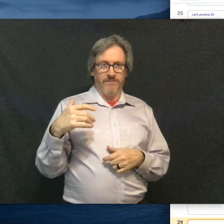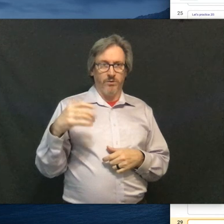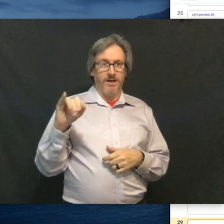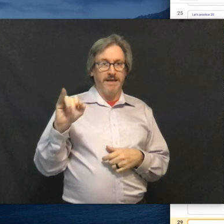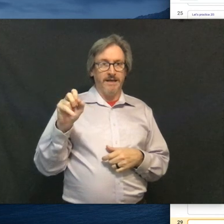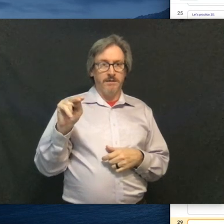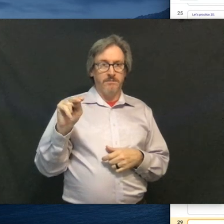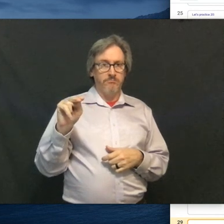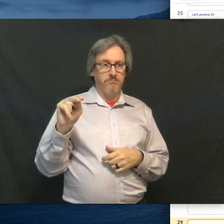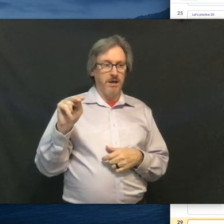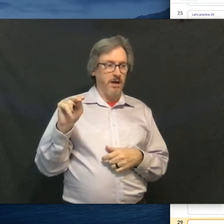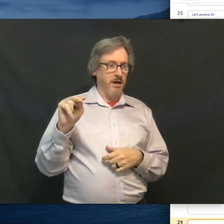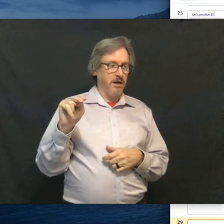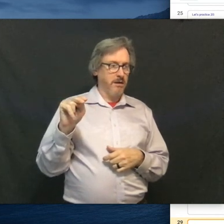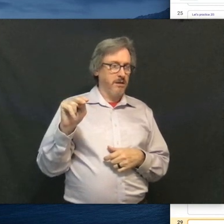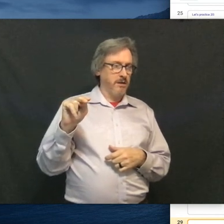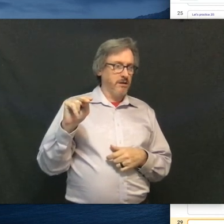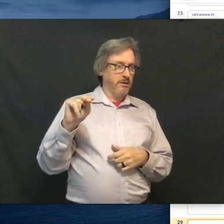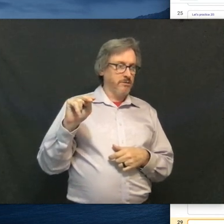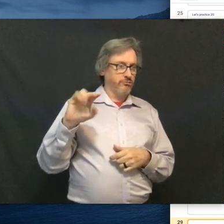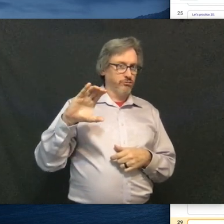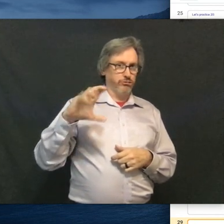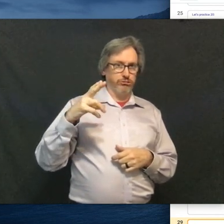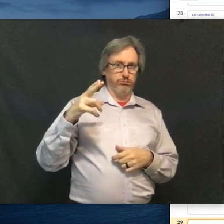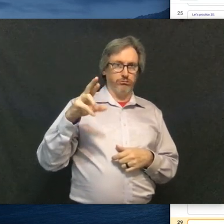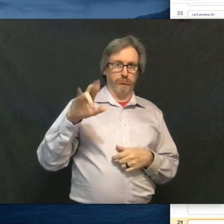Can't think of a word. Ian.